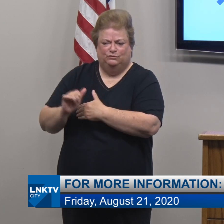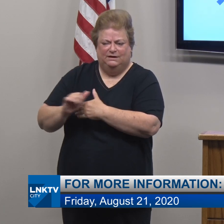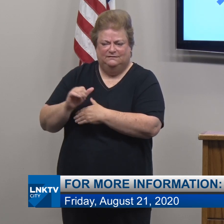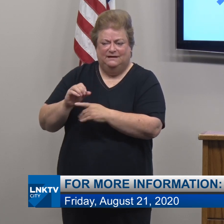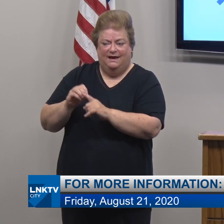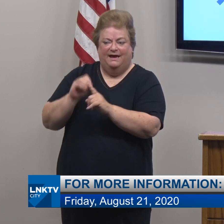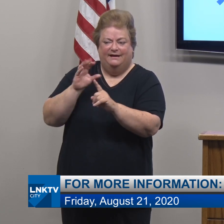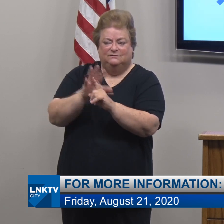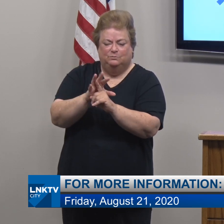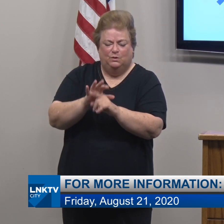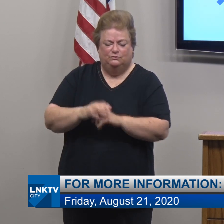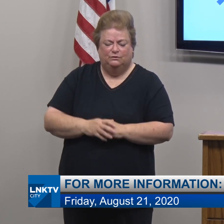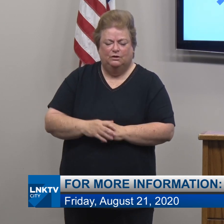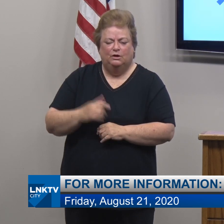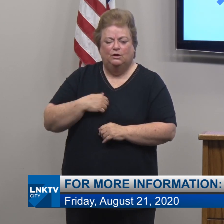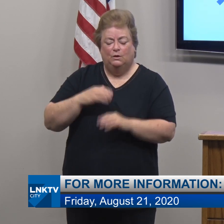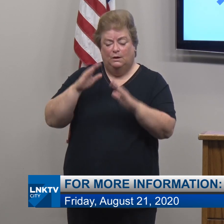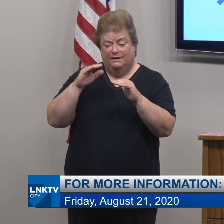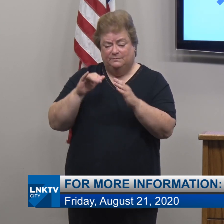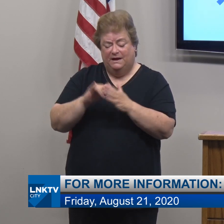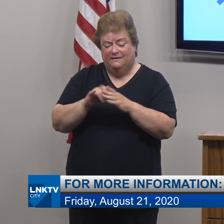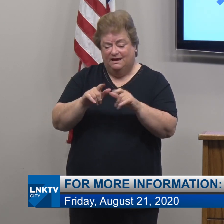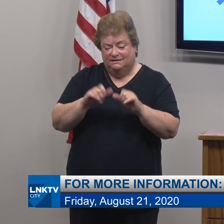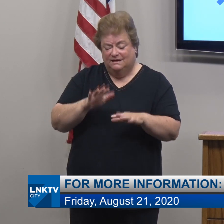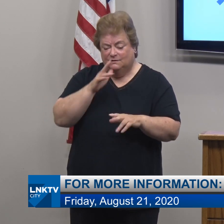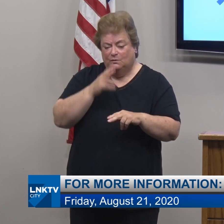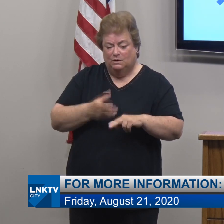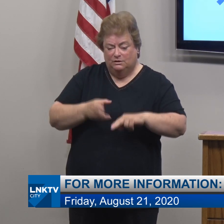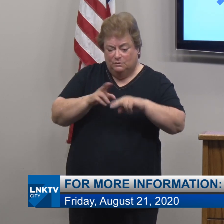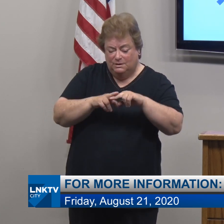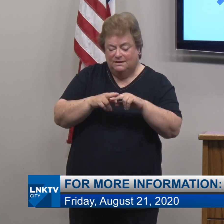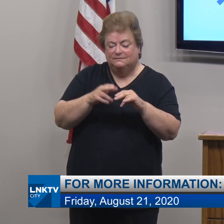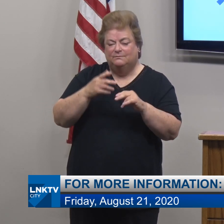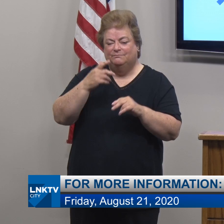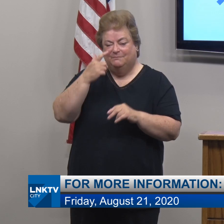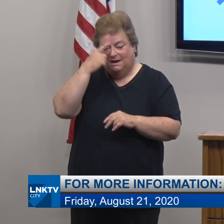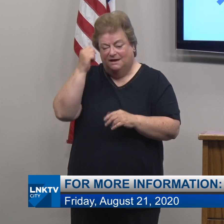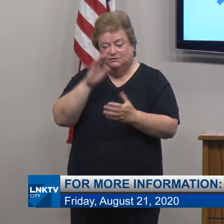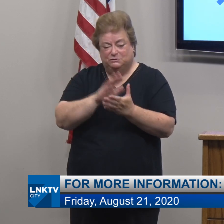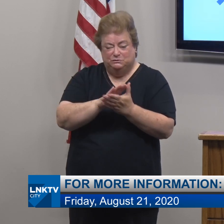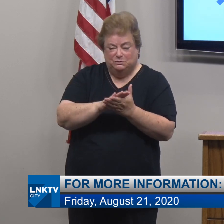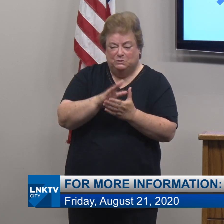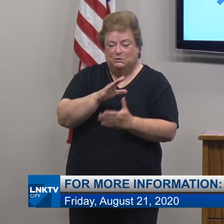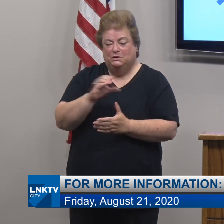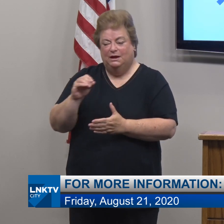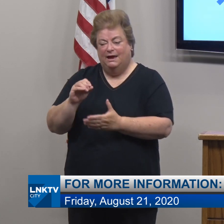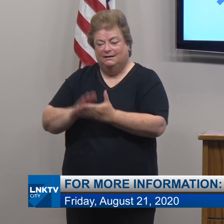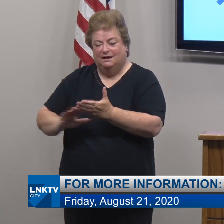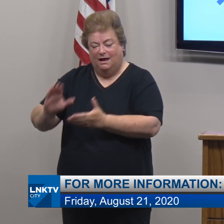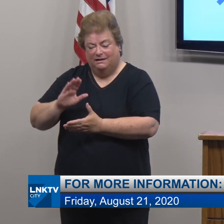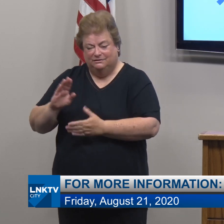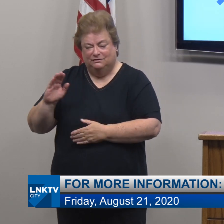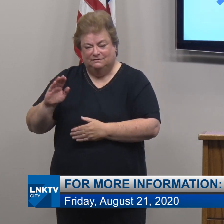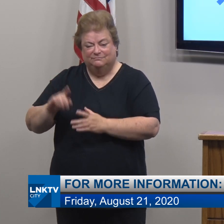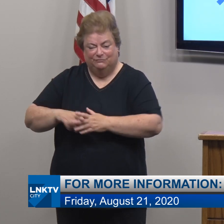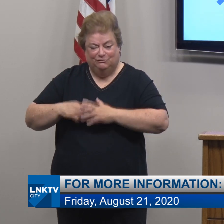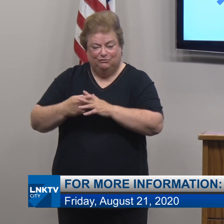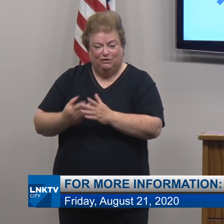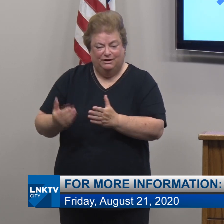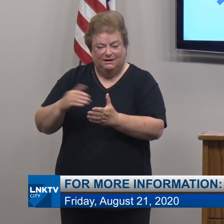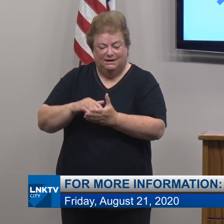do expect testing to increase now that schools and colleges are back in session. UNL is doing testing on